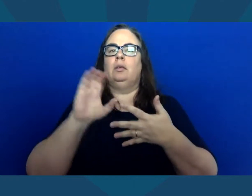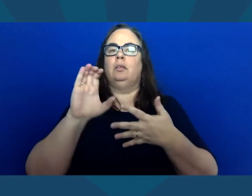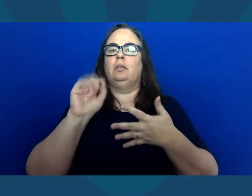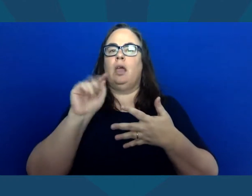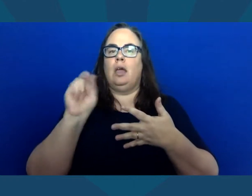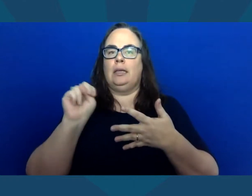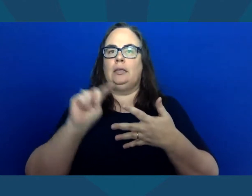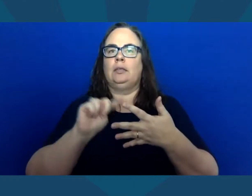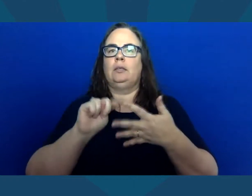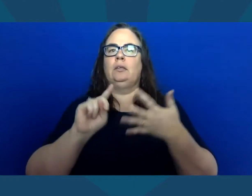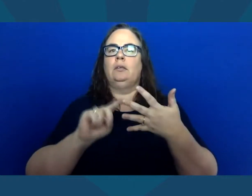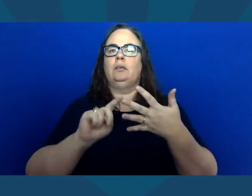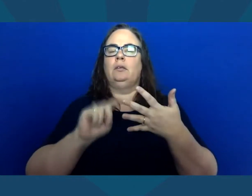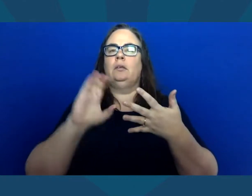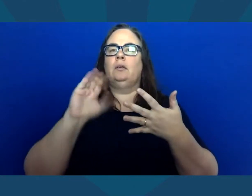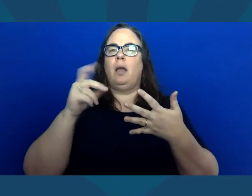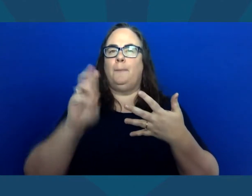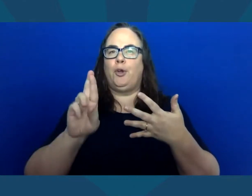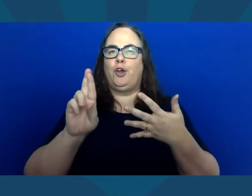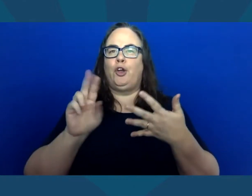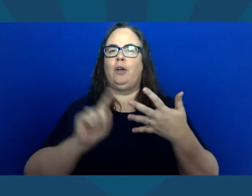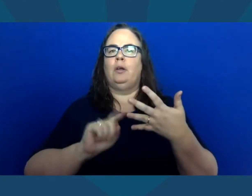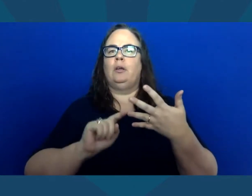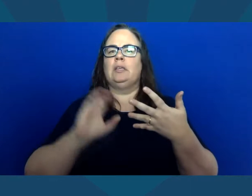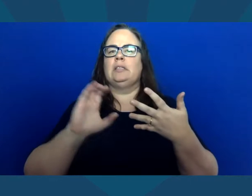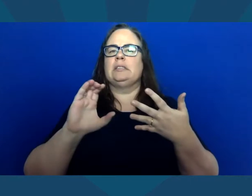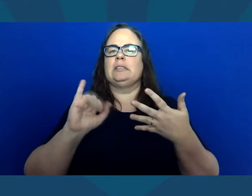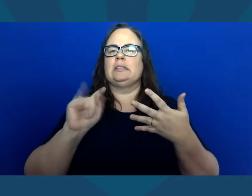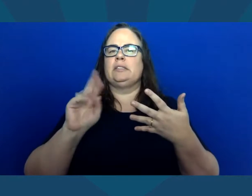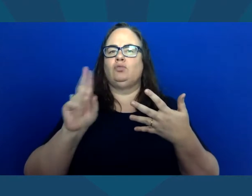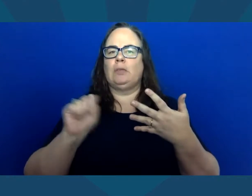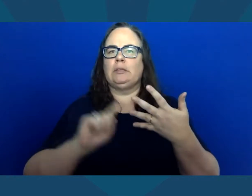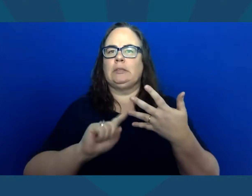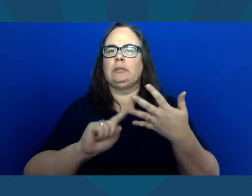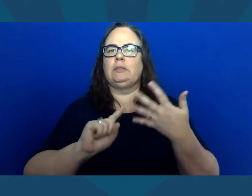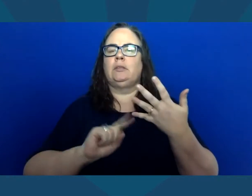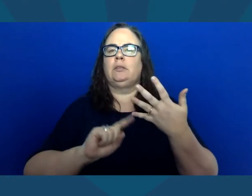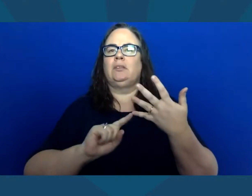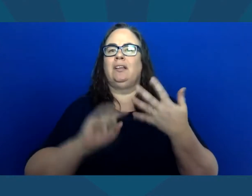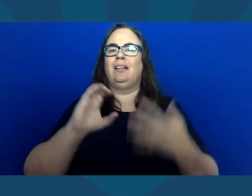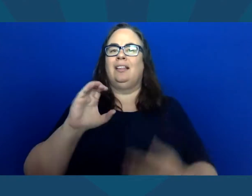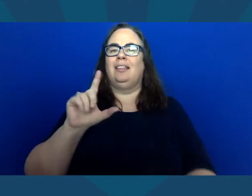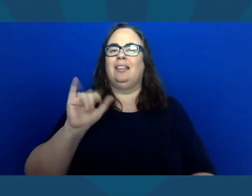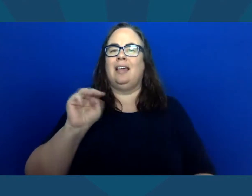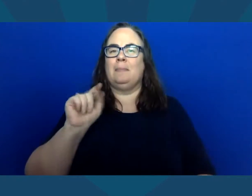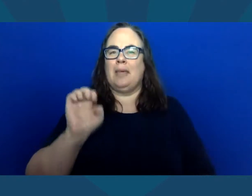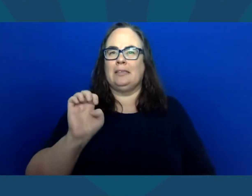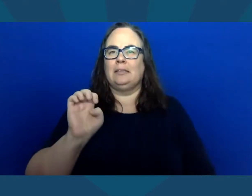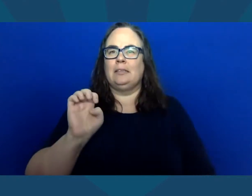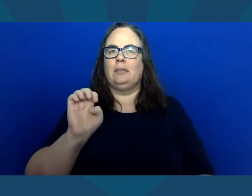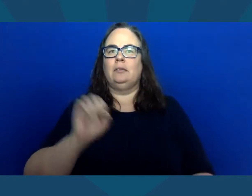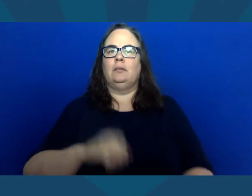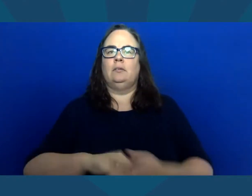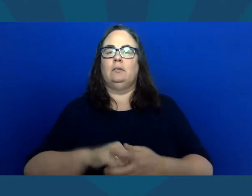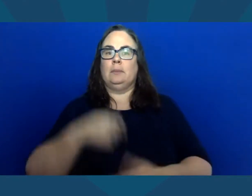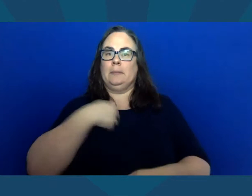cattle, cotton, copper, citrus, and climate.